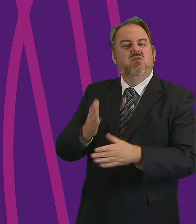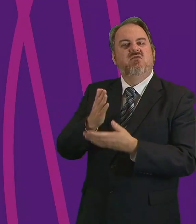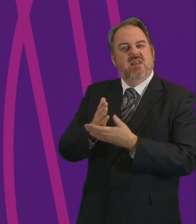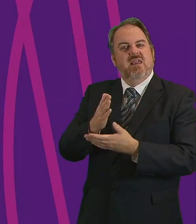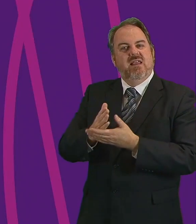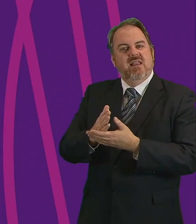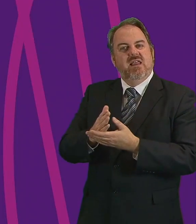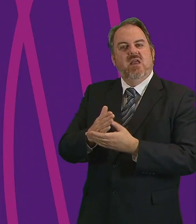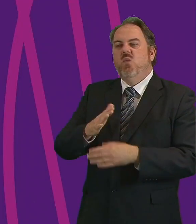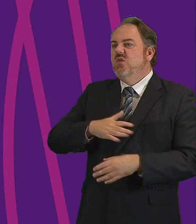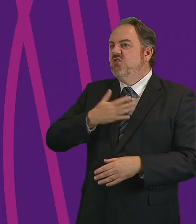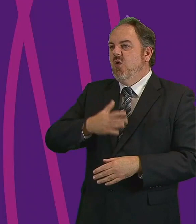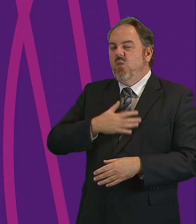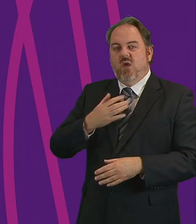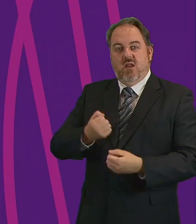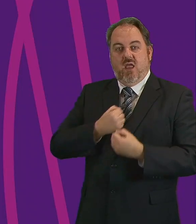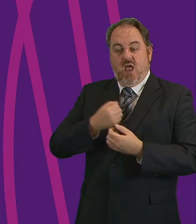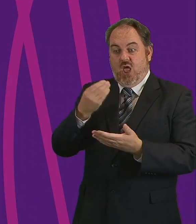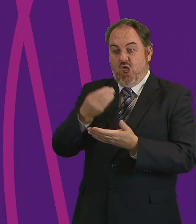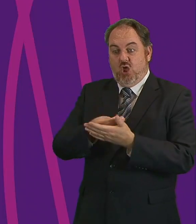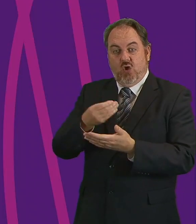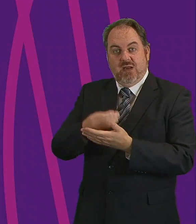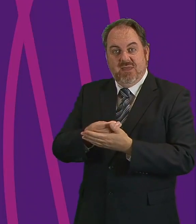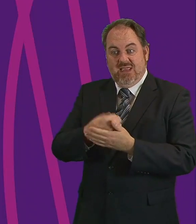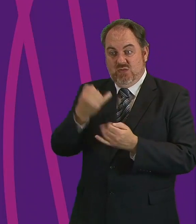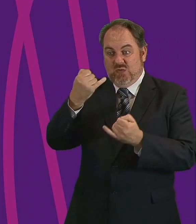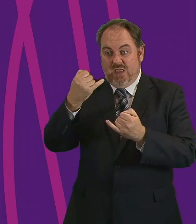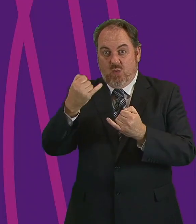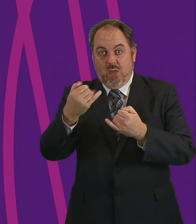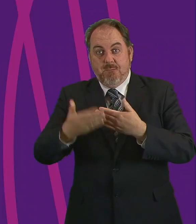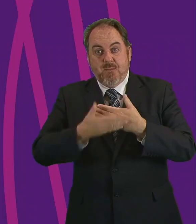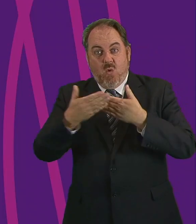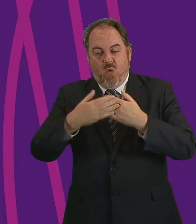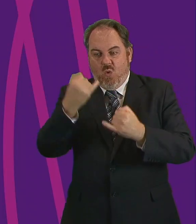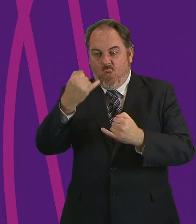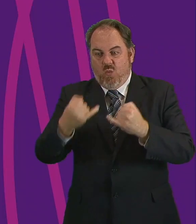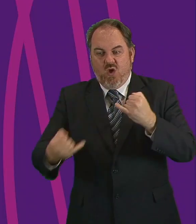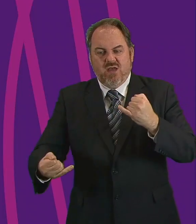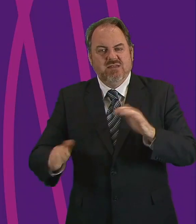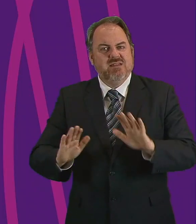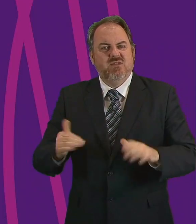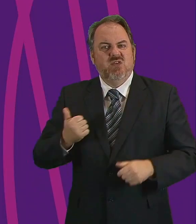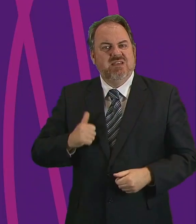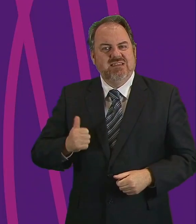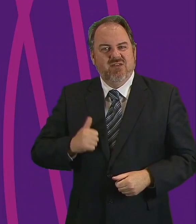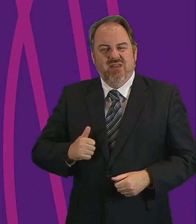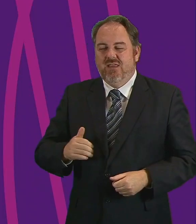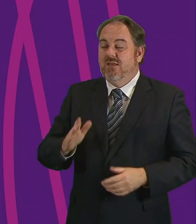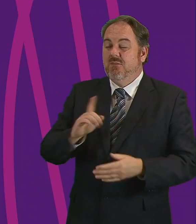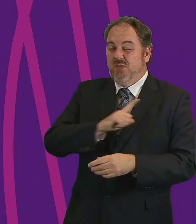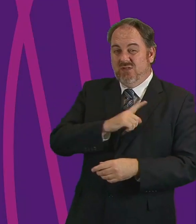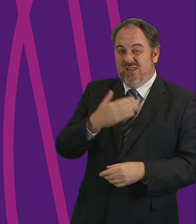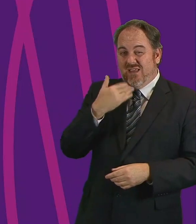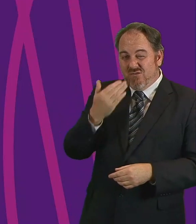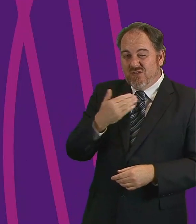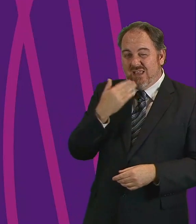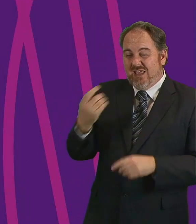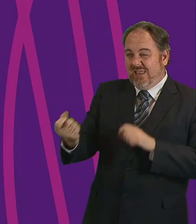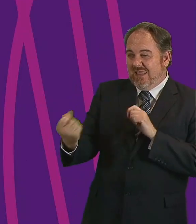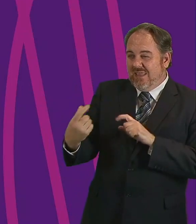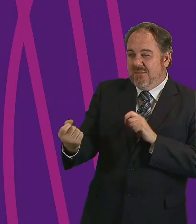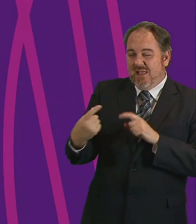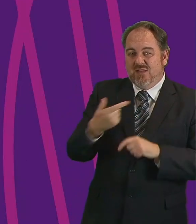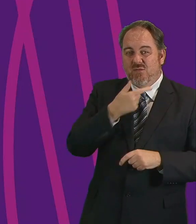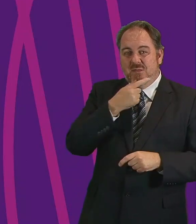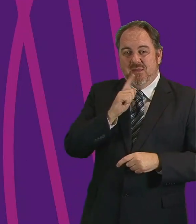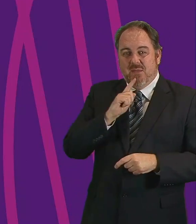to deteriorate any further than it needs to. Every day I get emails from people who have invested their lives